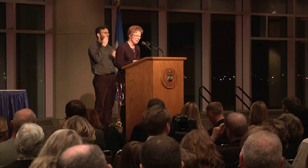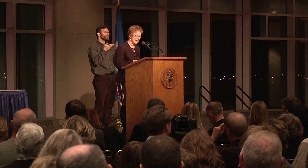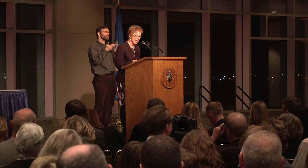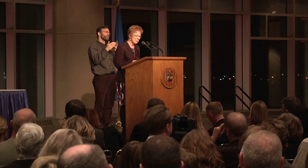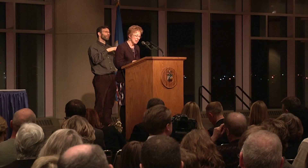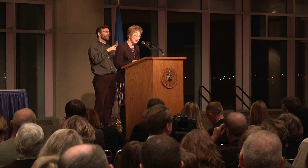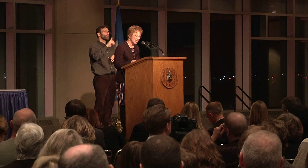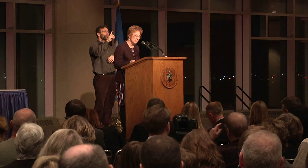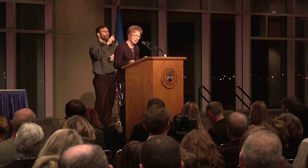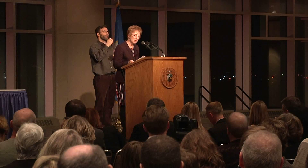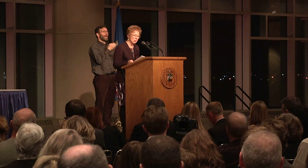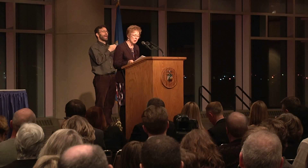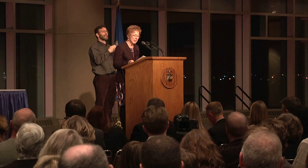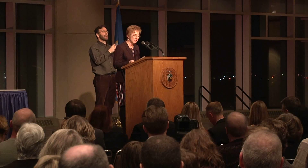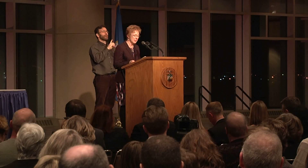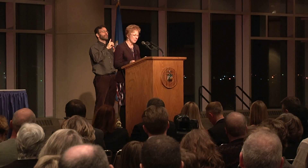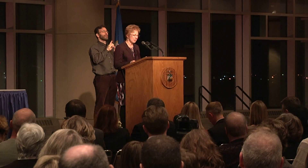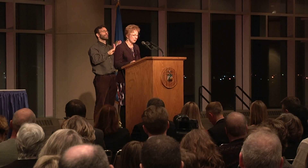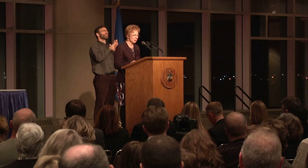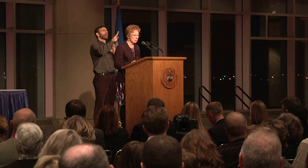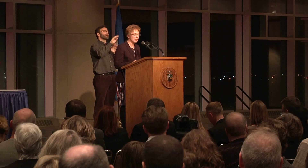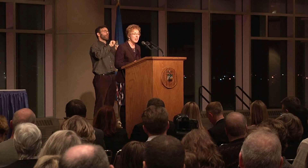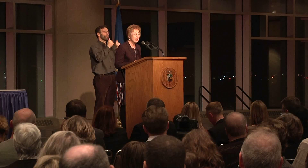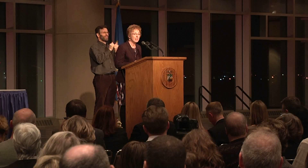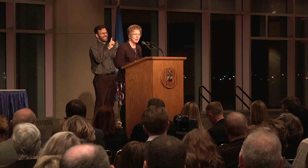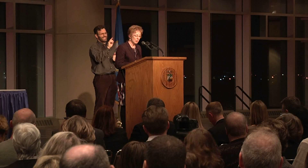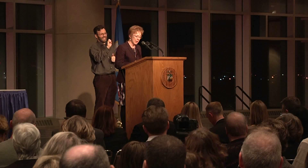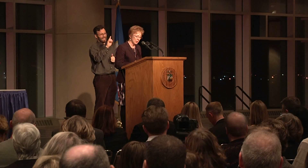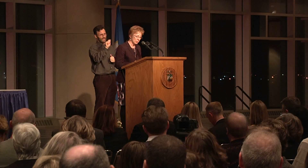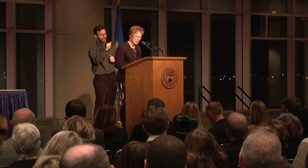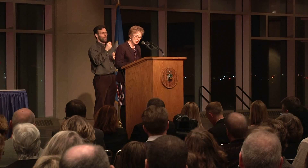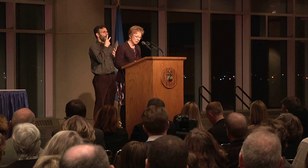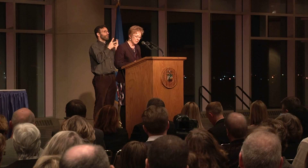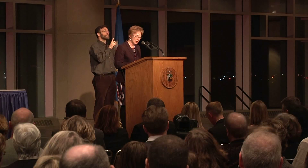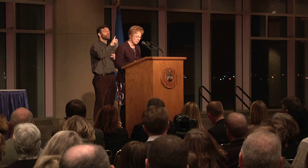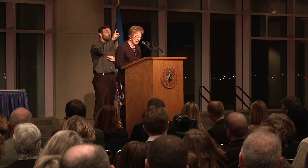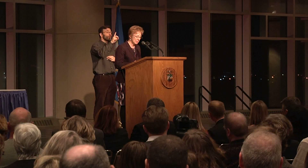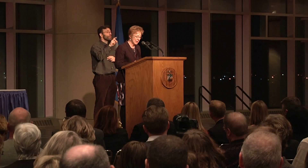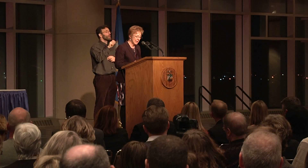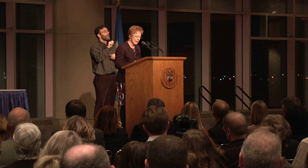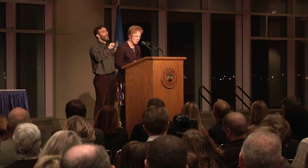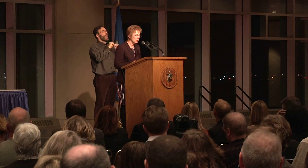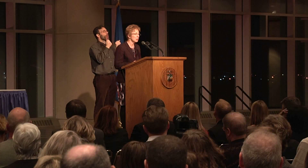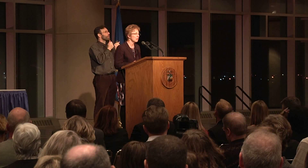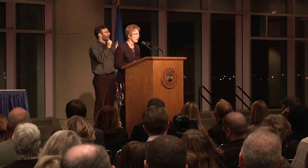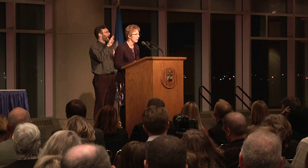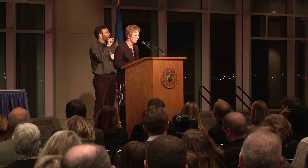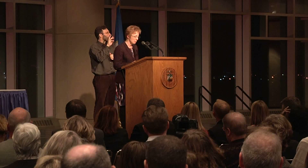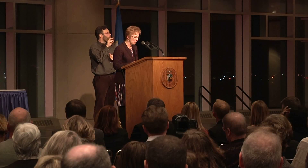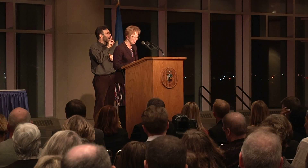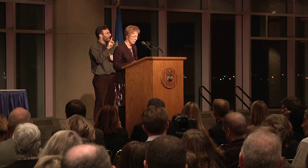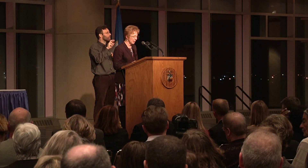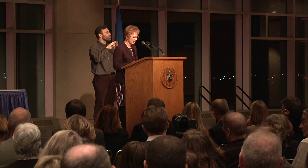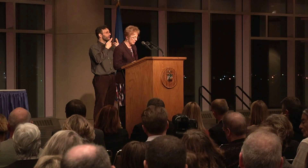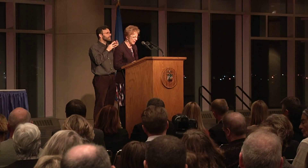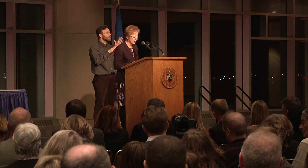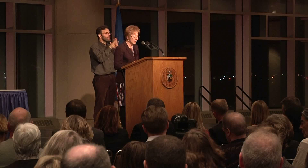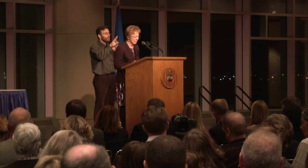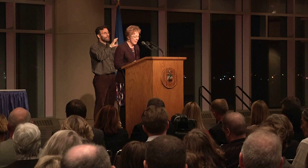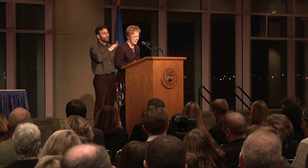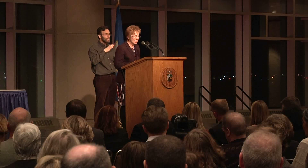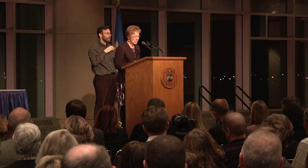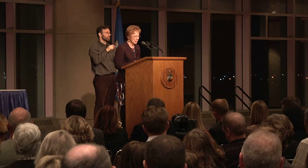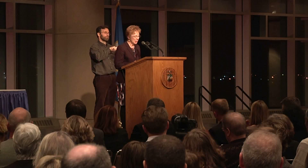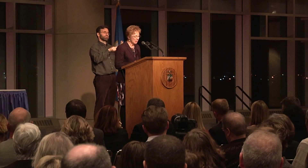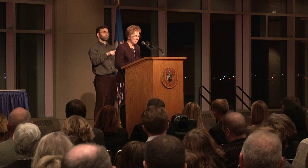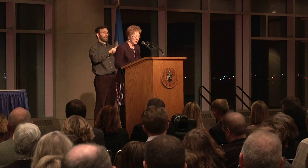on the Duluth Economic Development Authority, Visit Duluth, the Arrowhead Regional Development Committee, and numerous other boards and